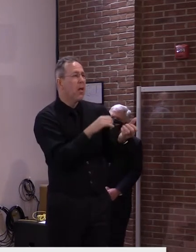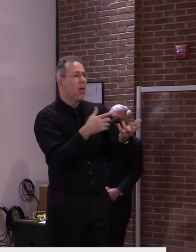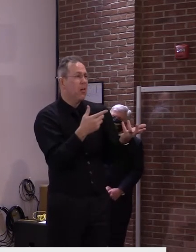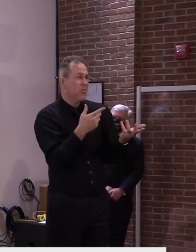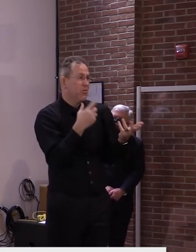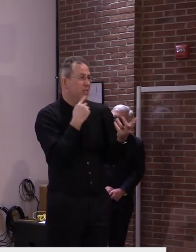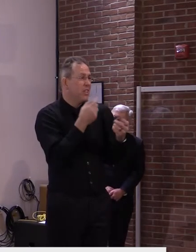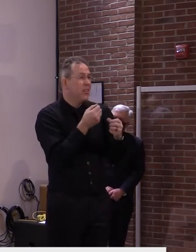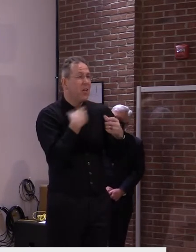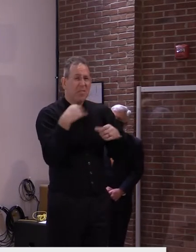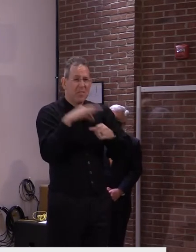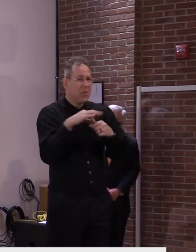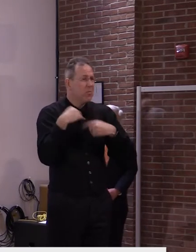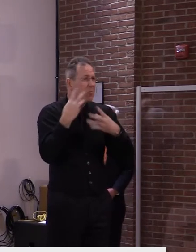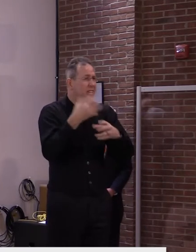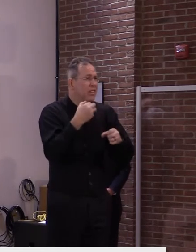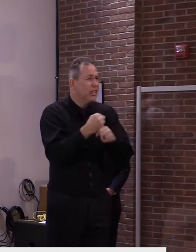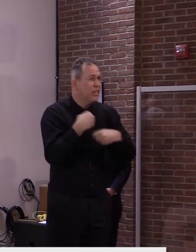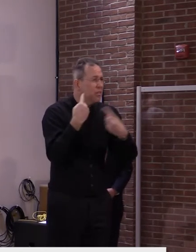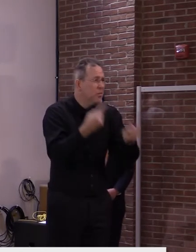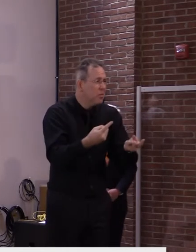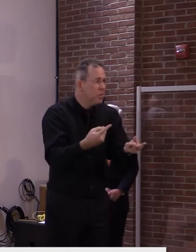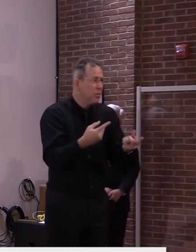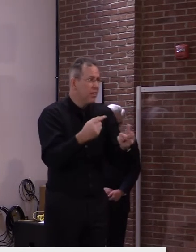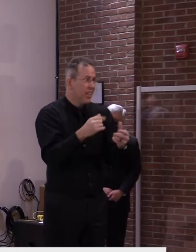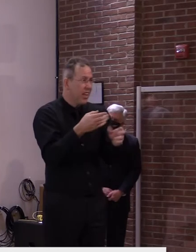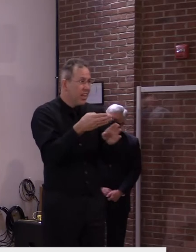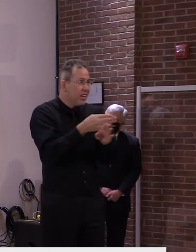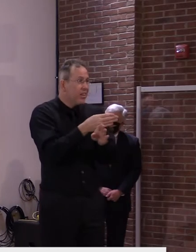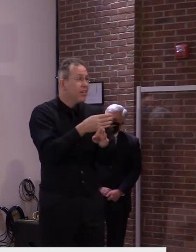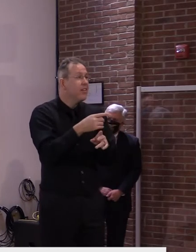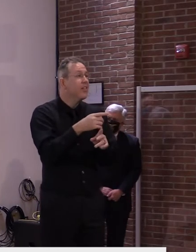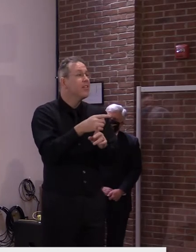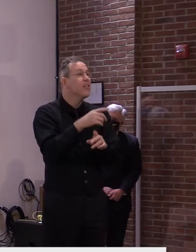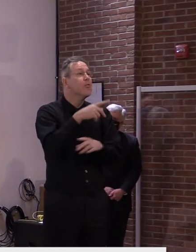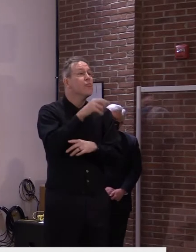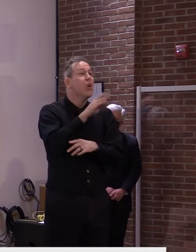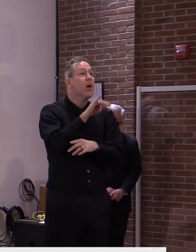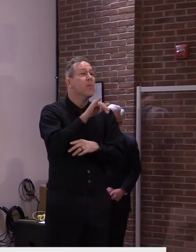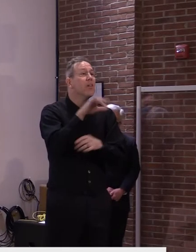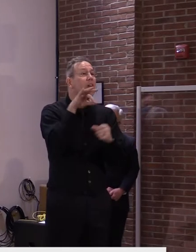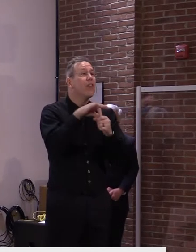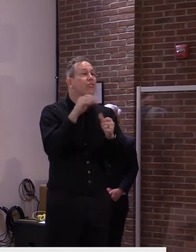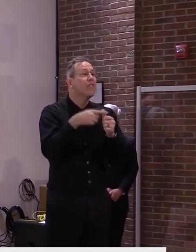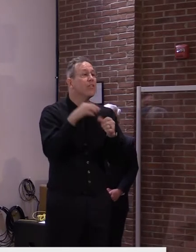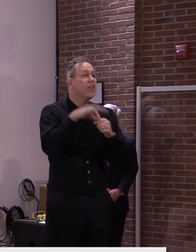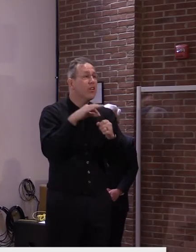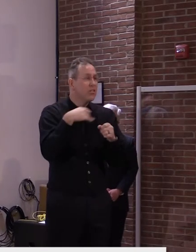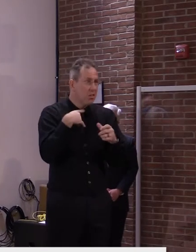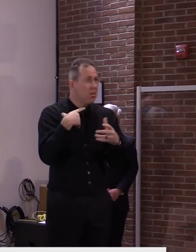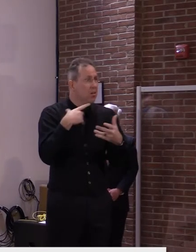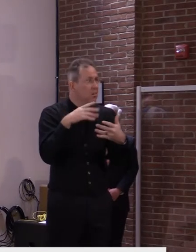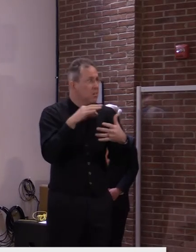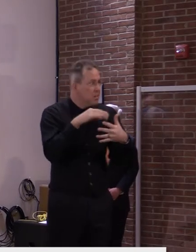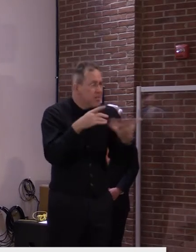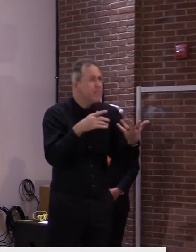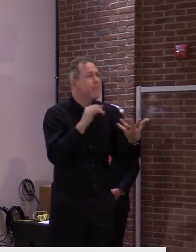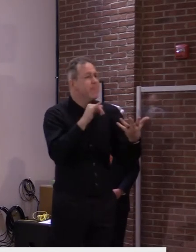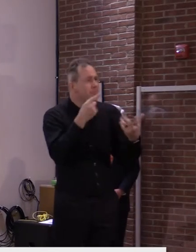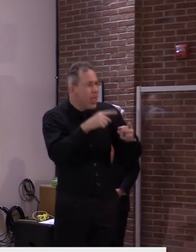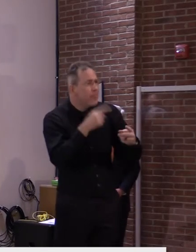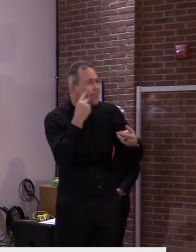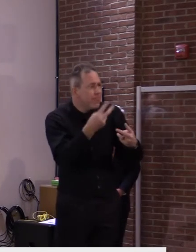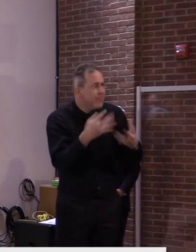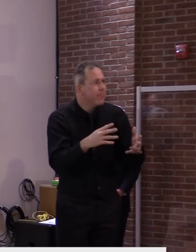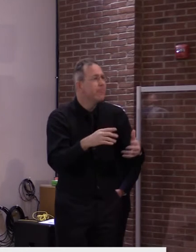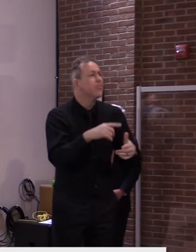from a primary where I did fairly well in the primary, do have a number of people who are not supporters of